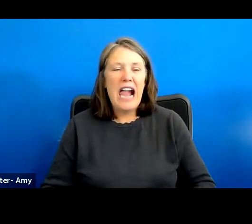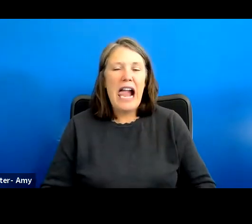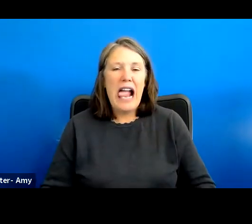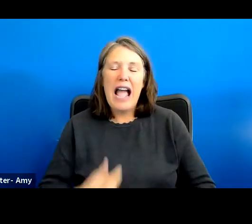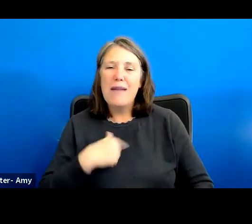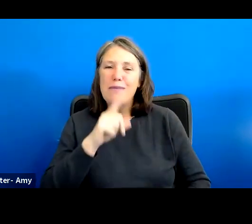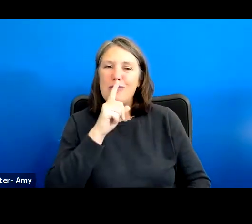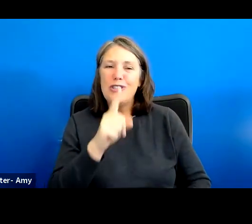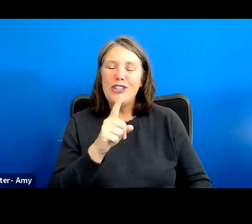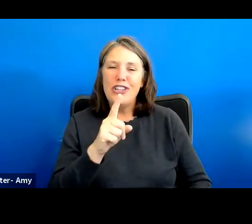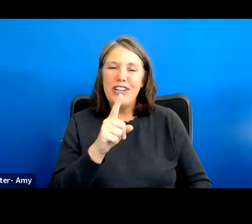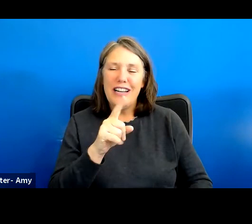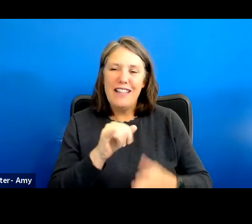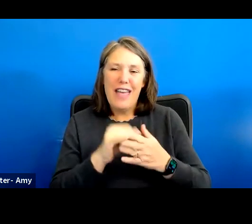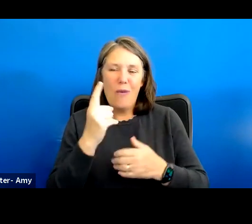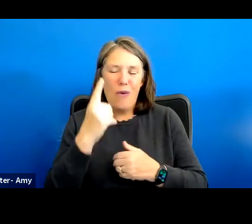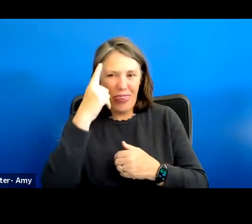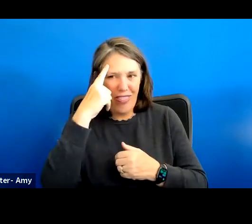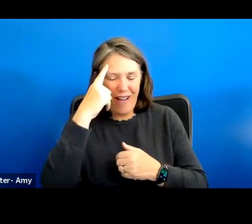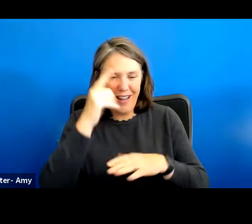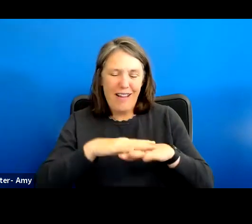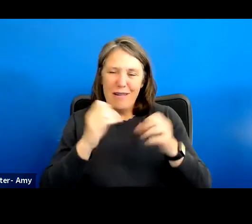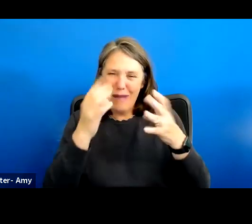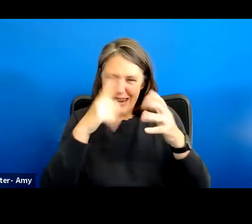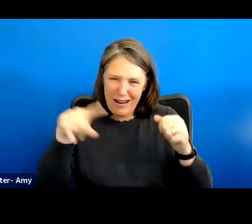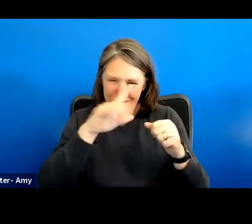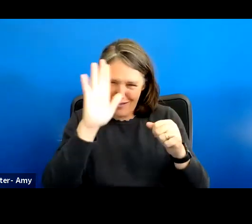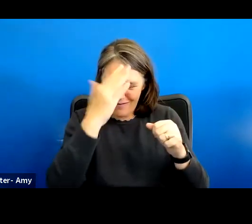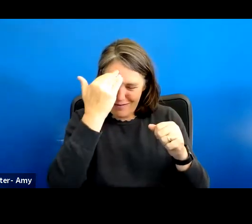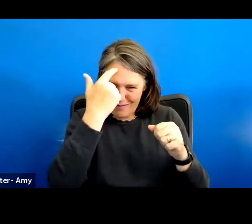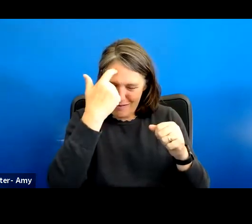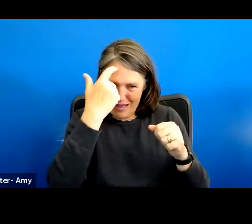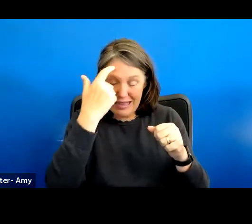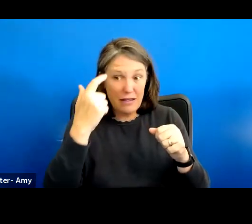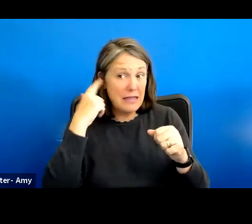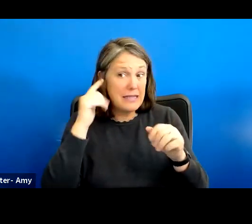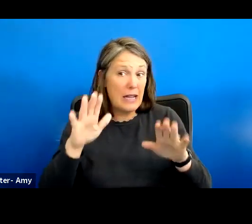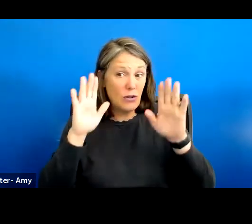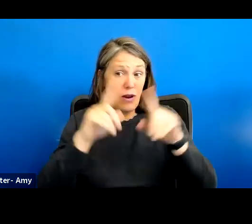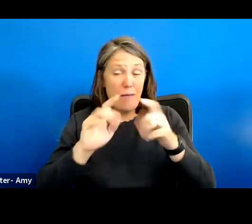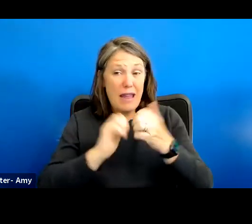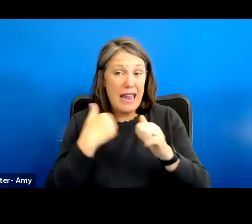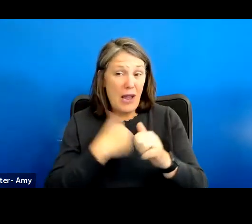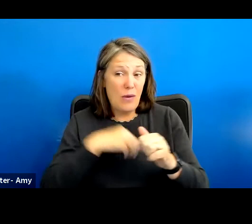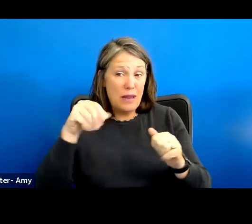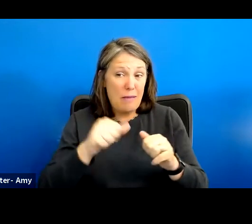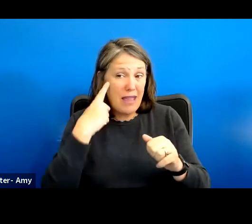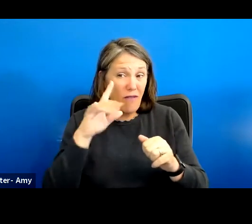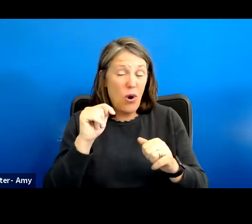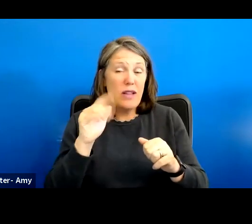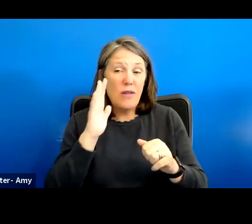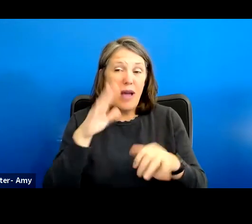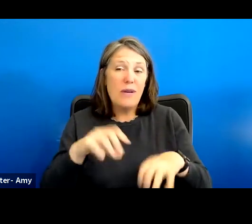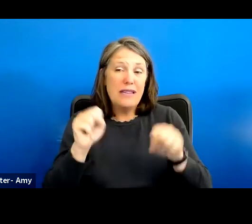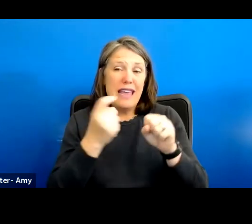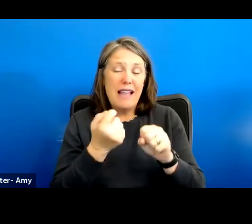sure that one thought on a lot of folks' mind is, well, all of this sounds great, but how do we pay for it? So I'm going to spend a little